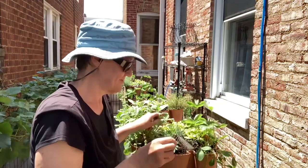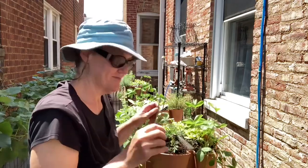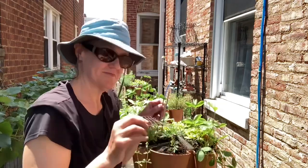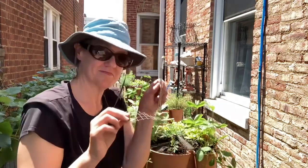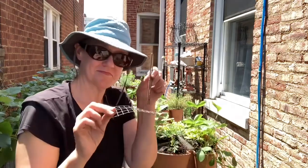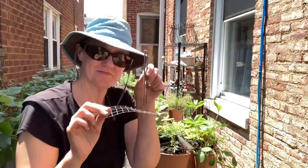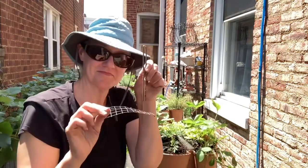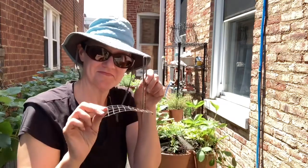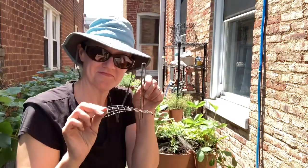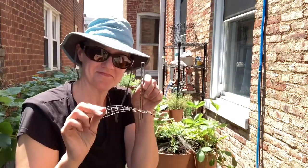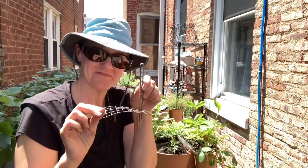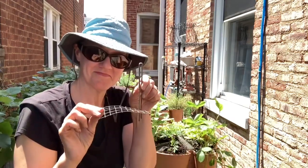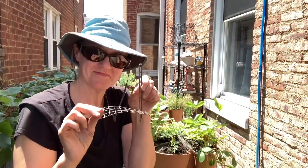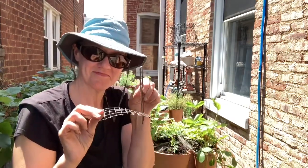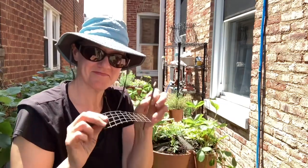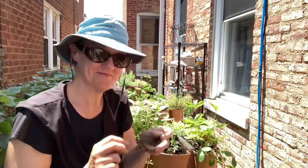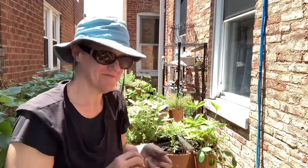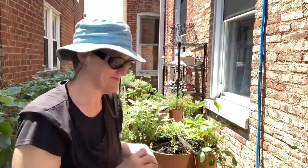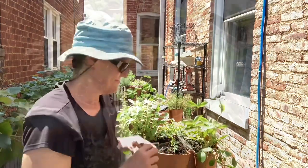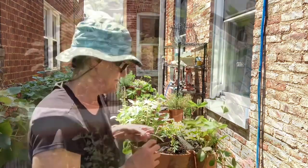these plants.